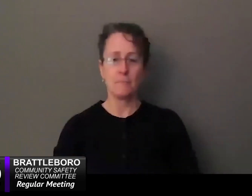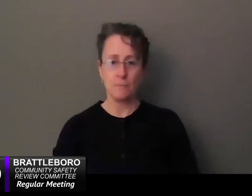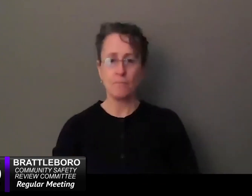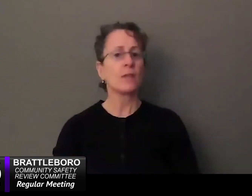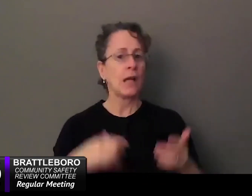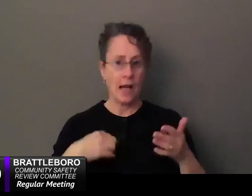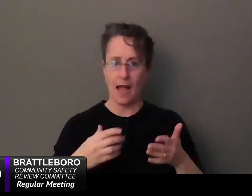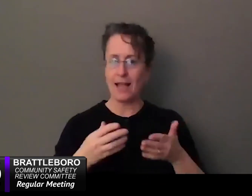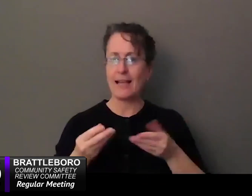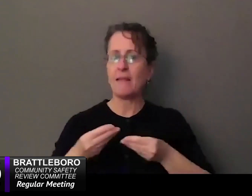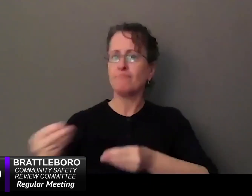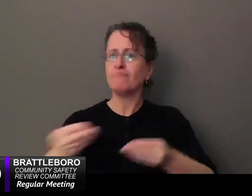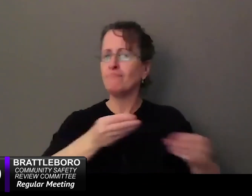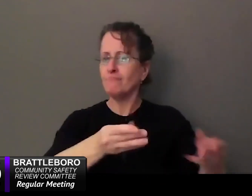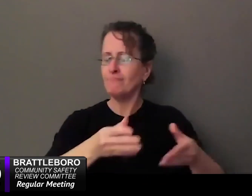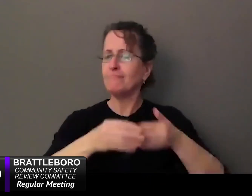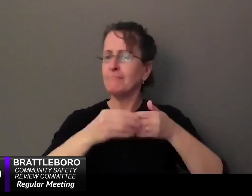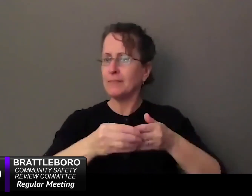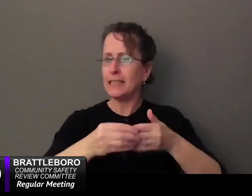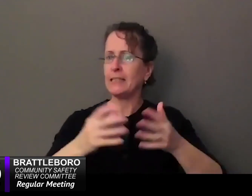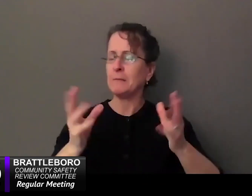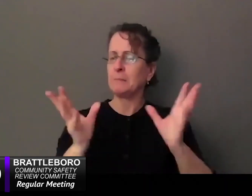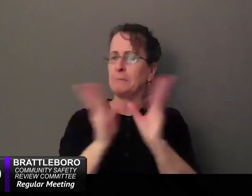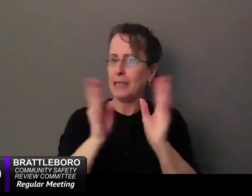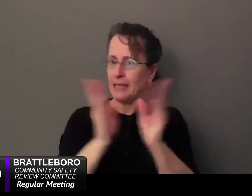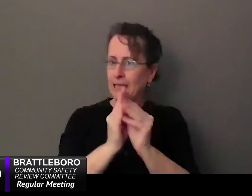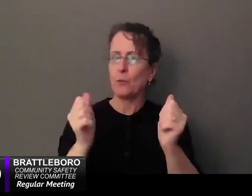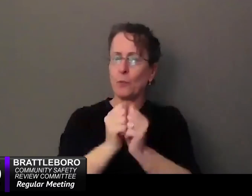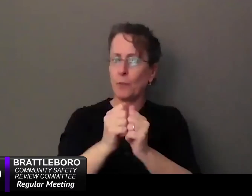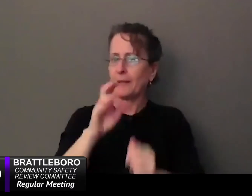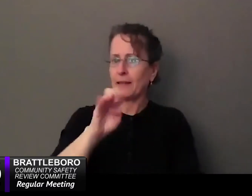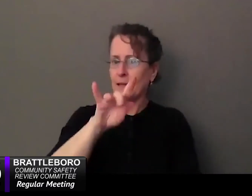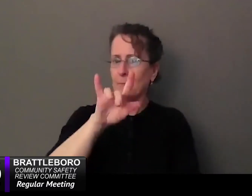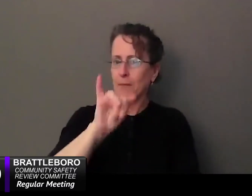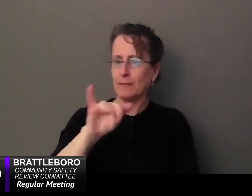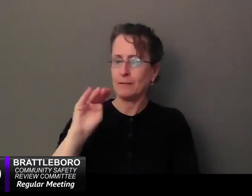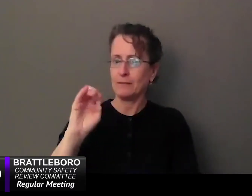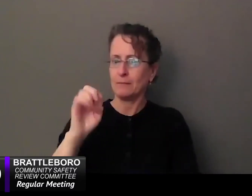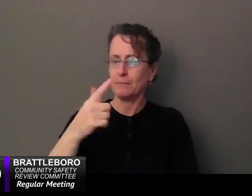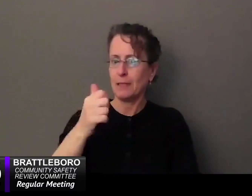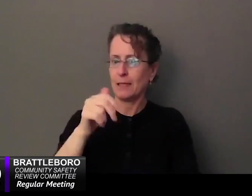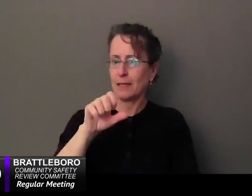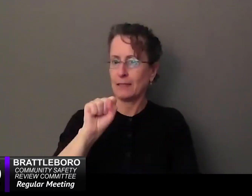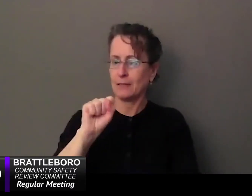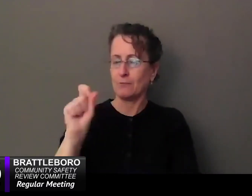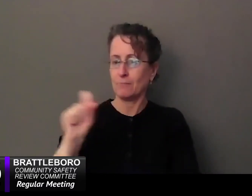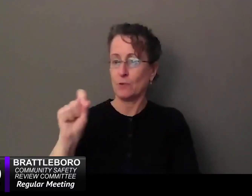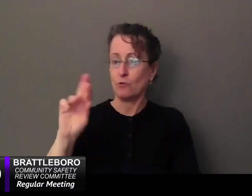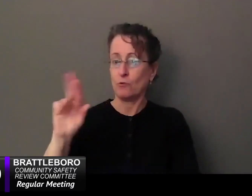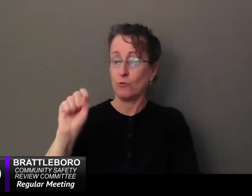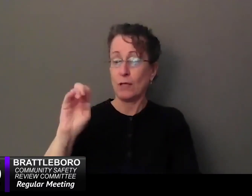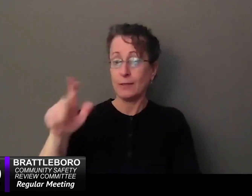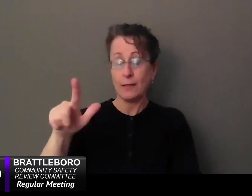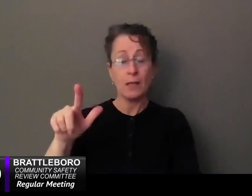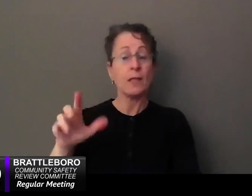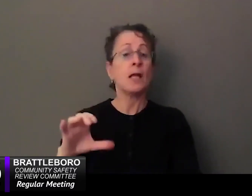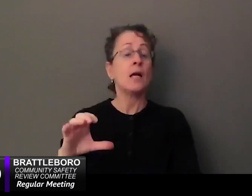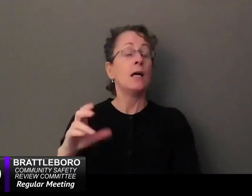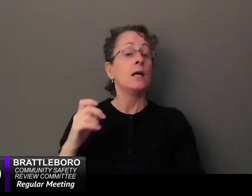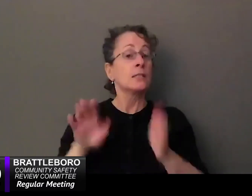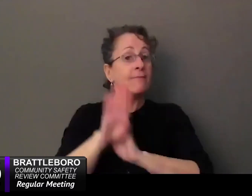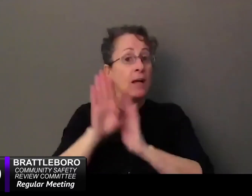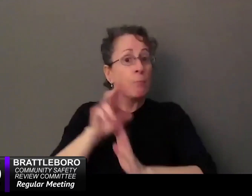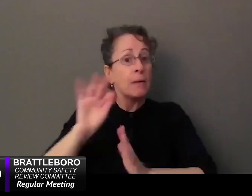process with Emily Megas Russell. I was involved in bringing this process up